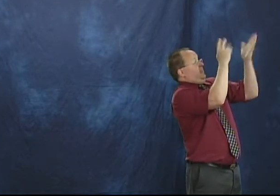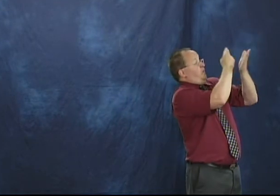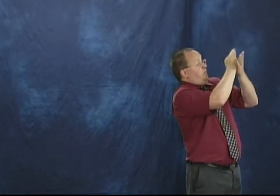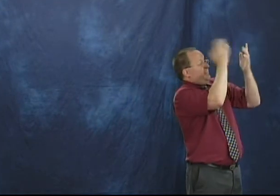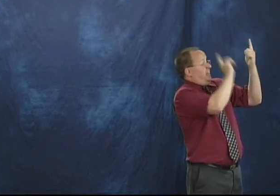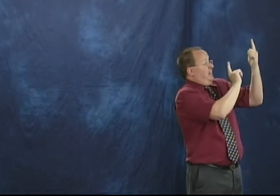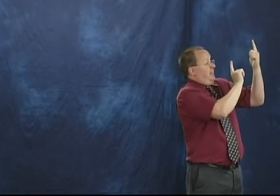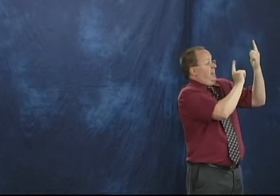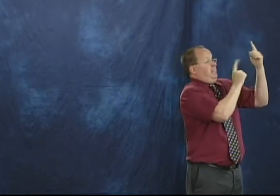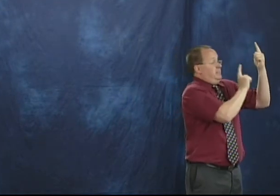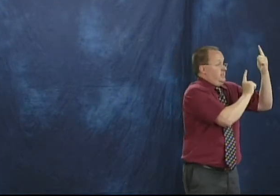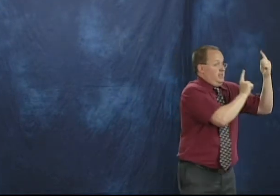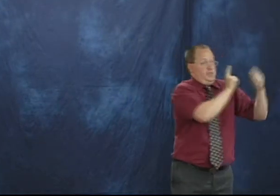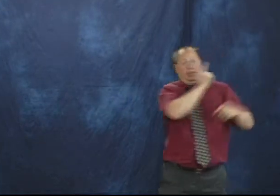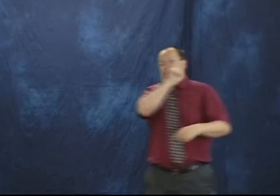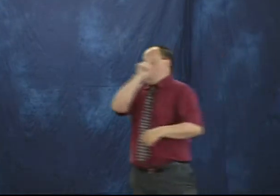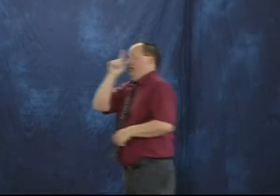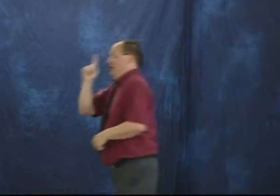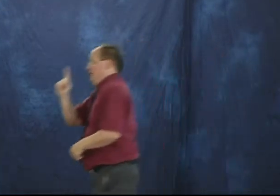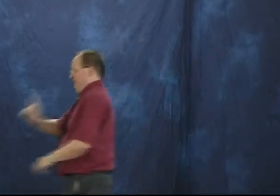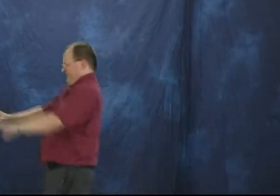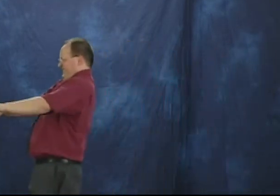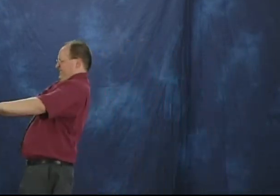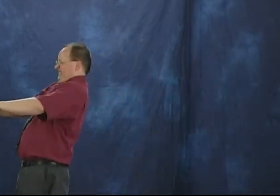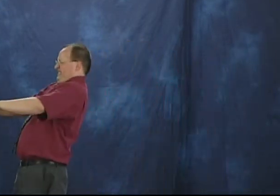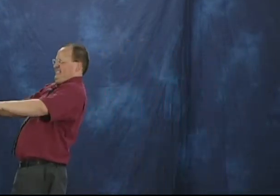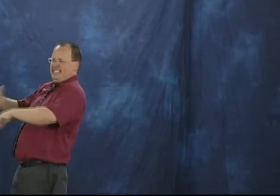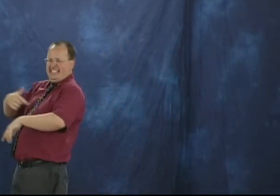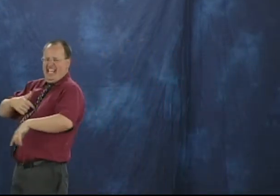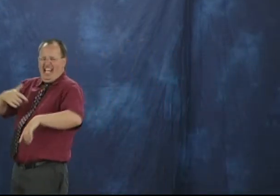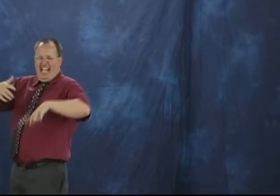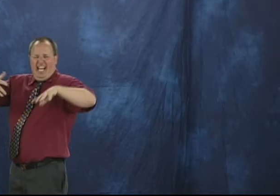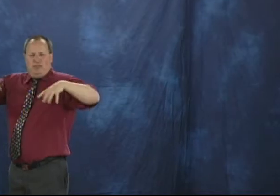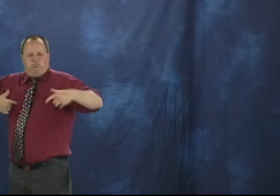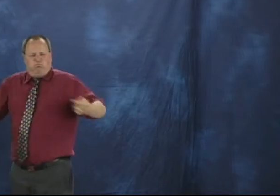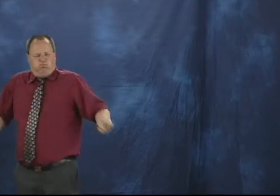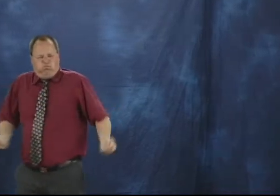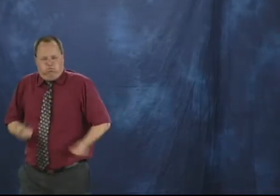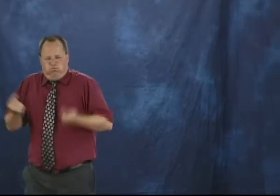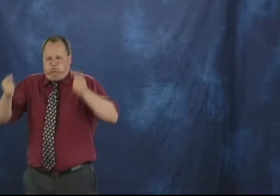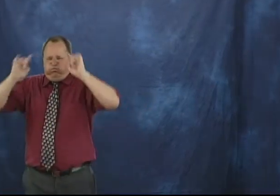we don't react to the sinful things in the movie, because we've gotten accustomed to them.